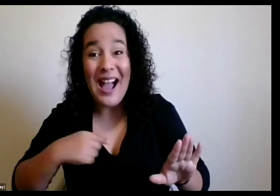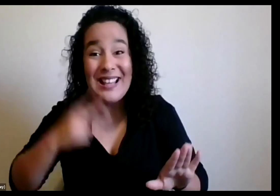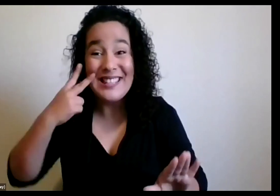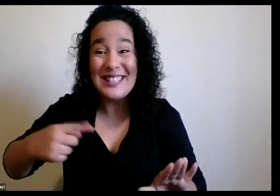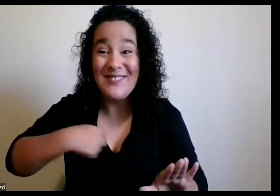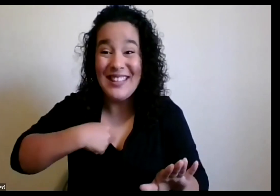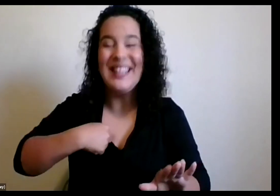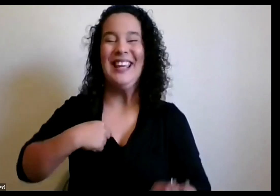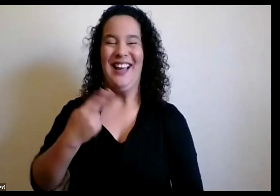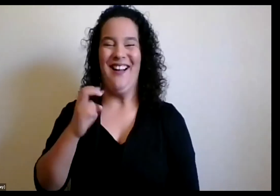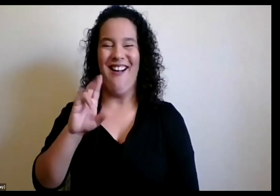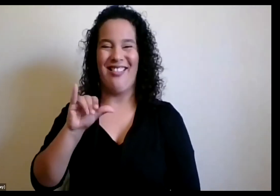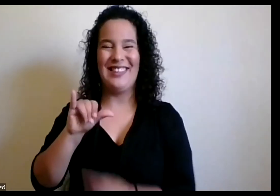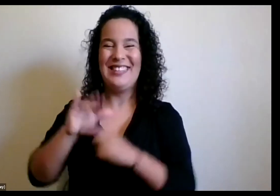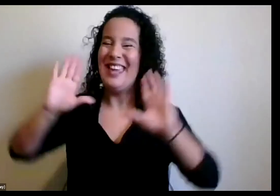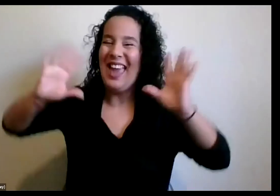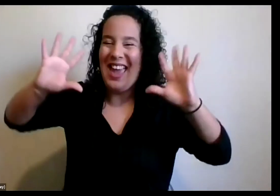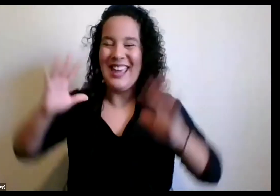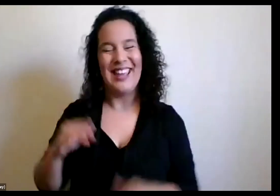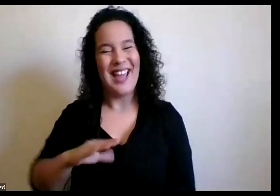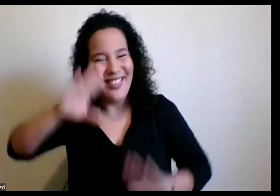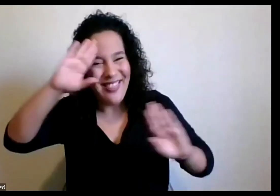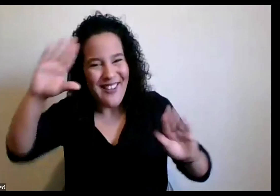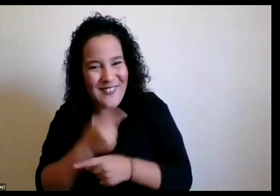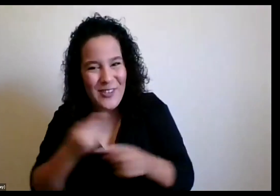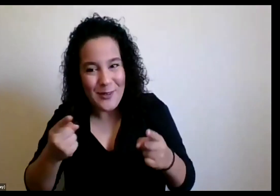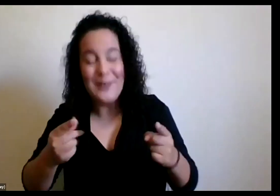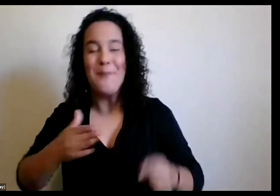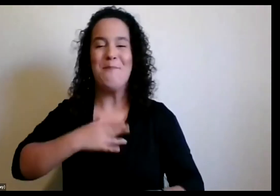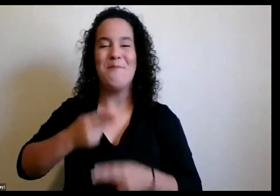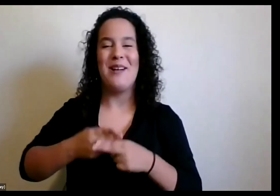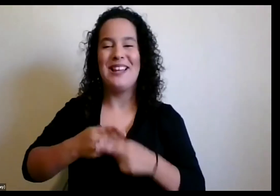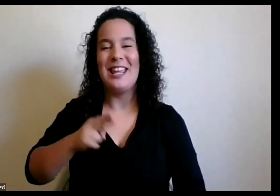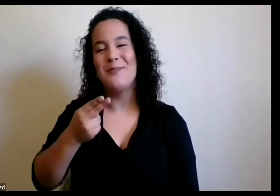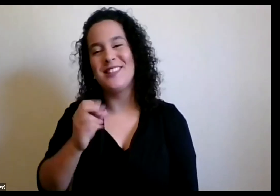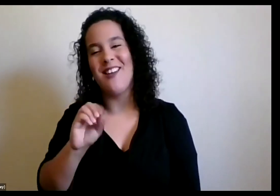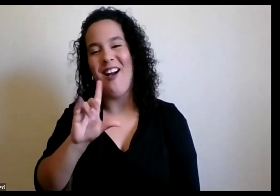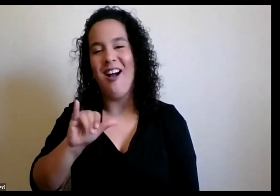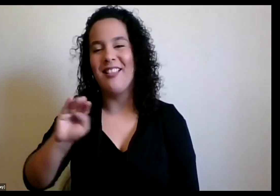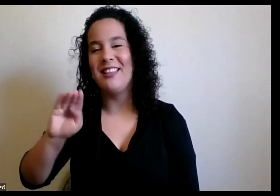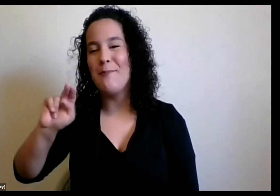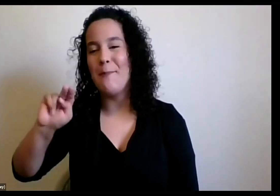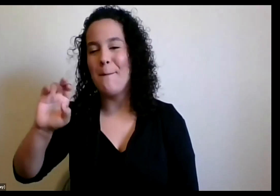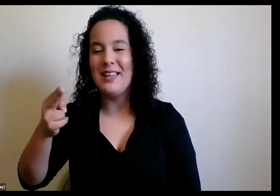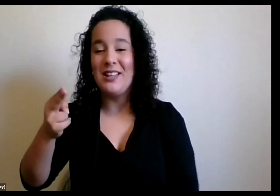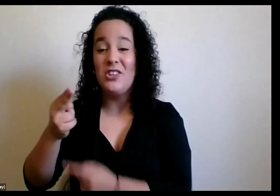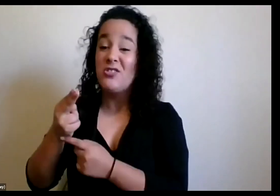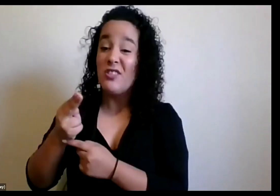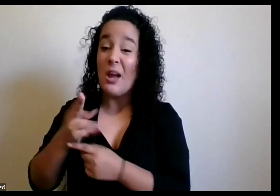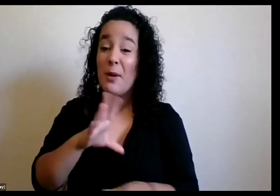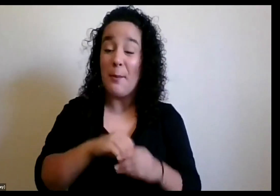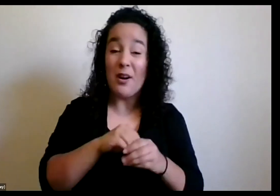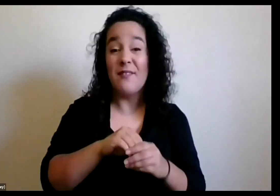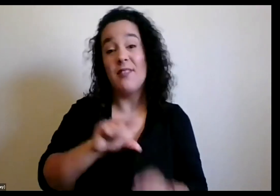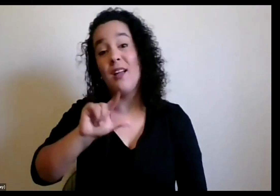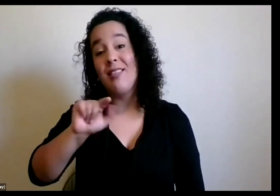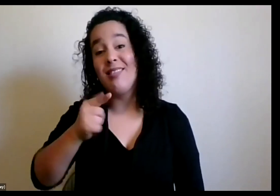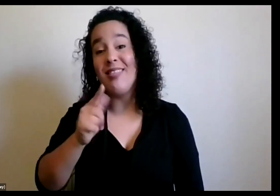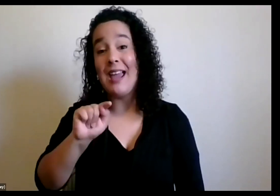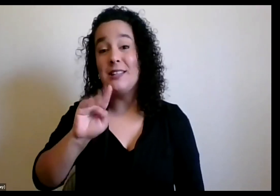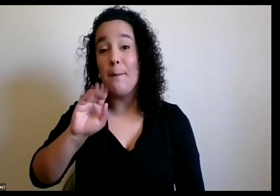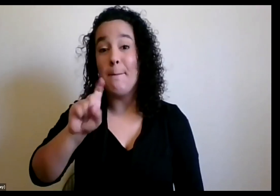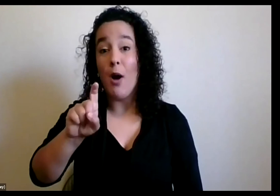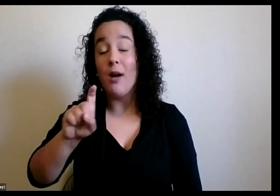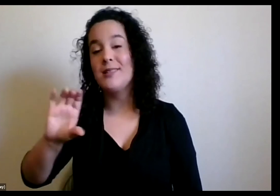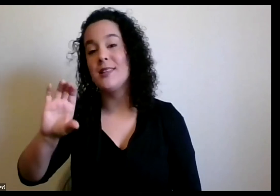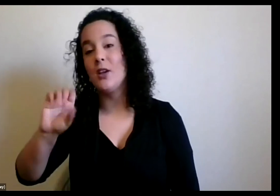everybody. My name is Holly Minch, and I am with the Lightbox Collaborative, and I'm really grateful to Kyle and